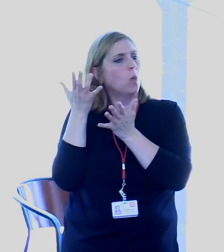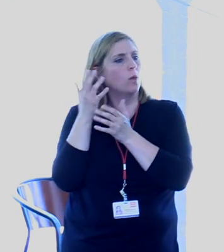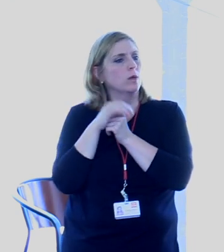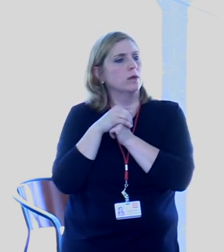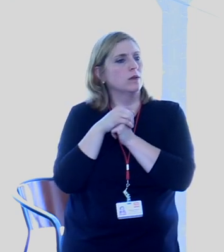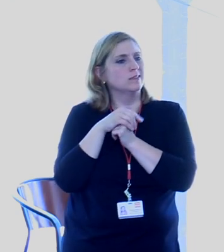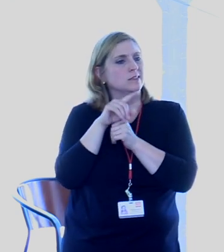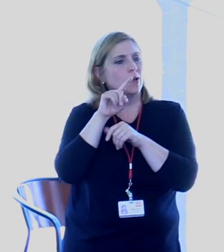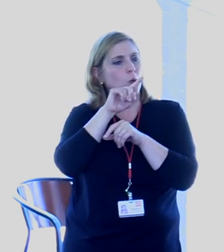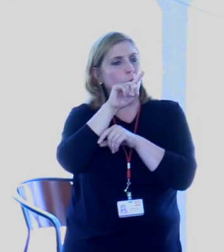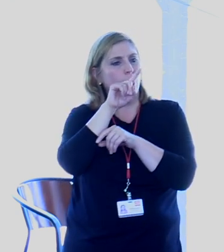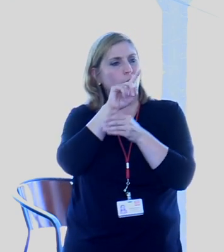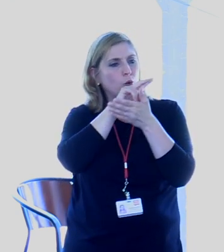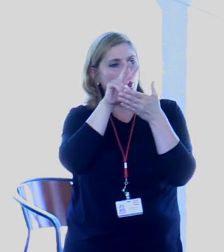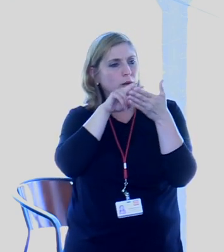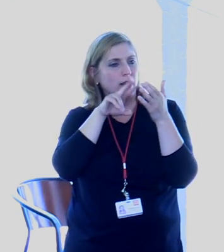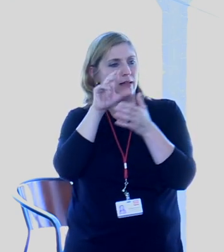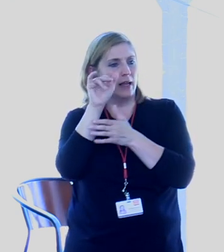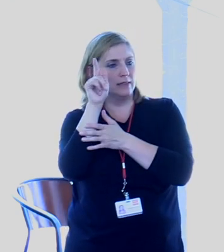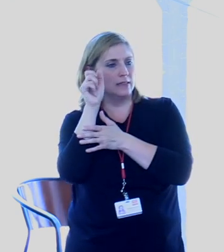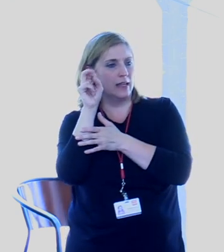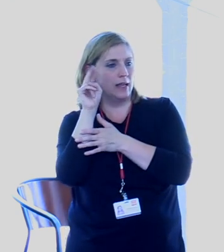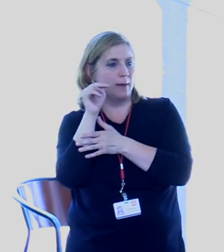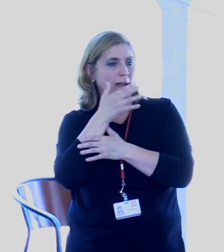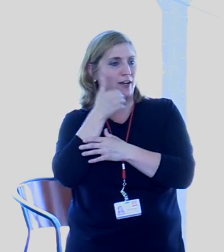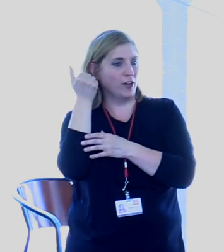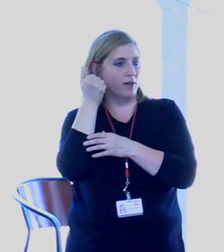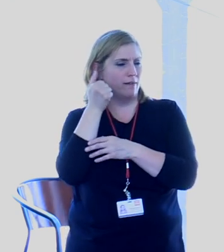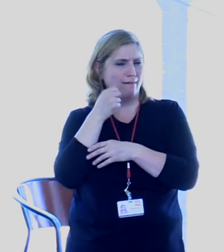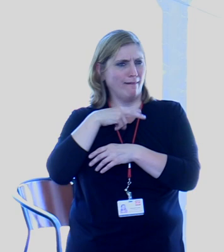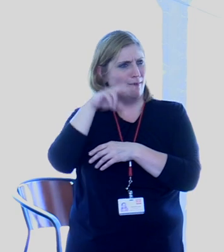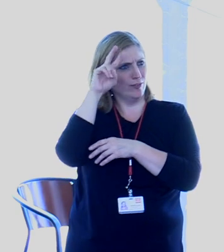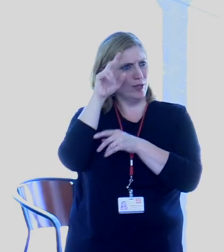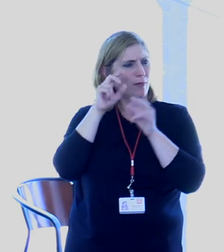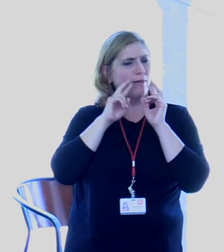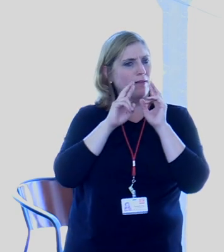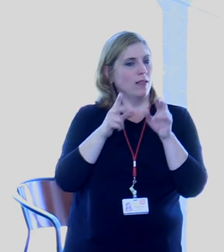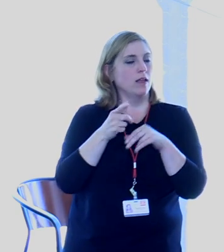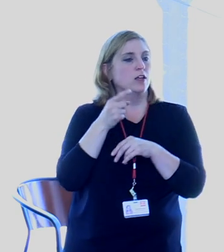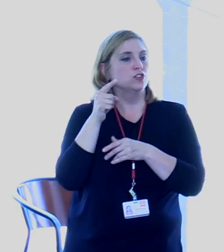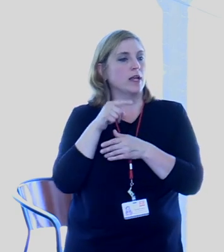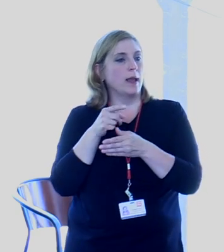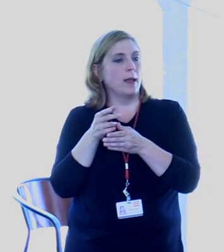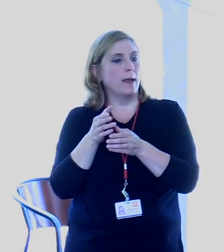That she could read Latin better. Okay? That's a dumb response. And she had